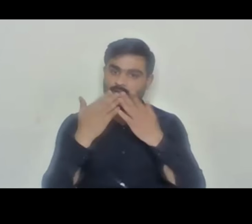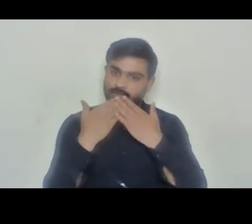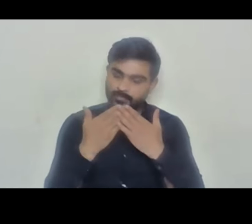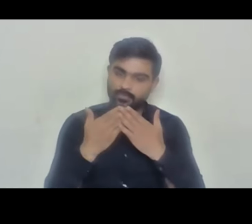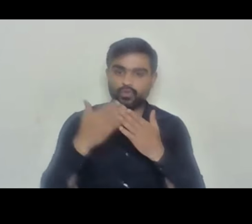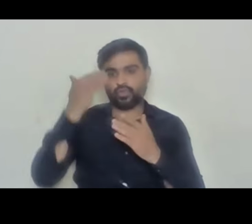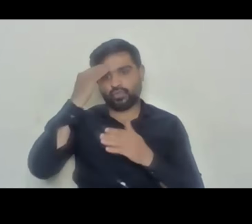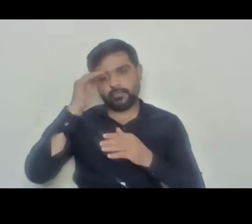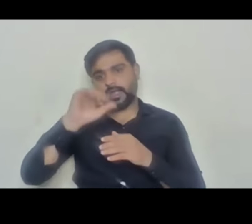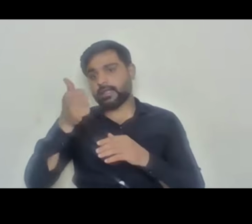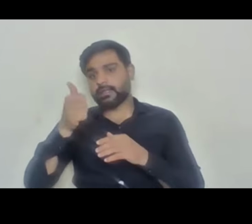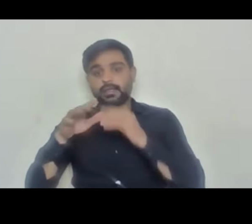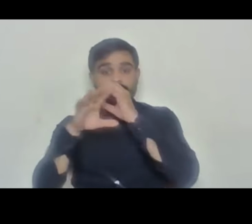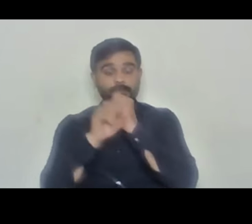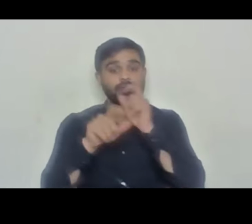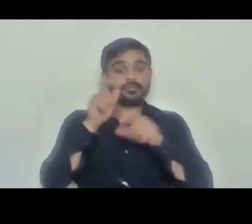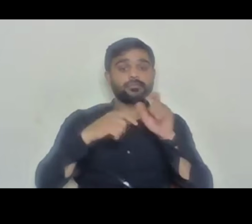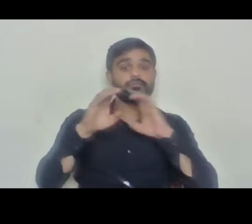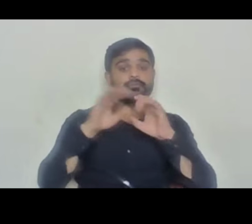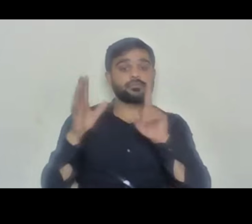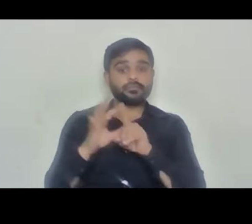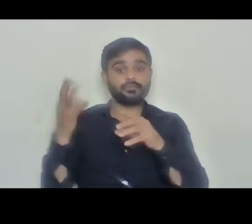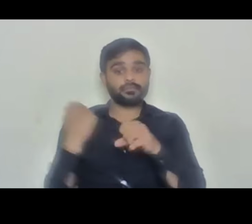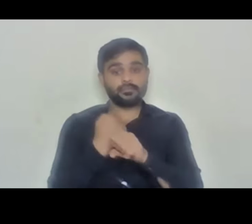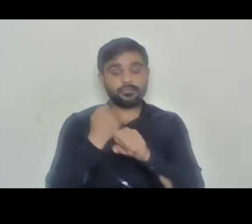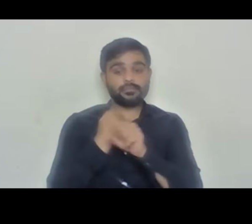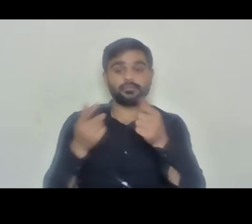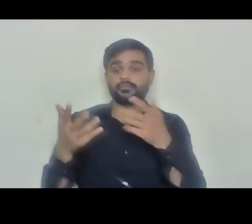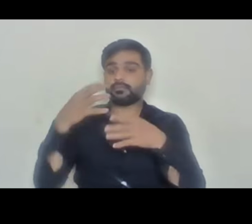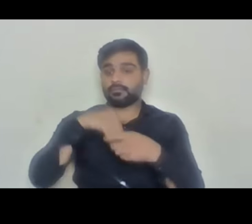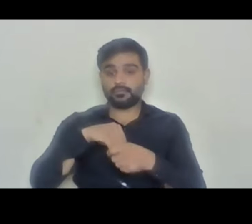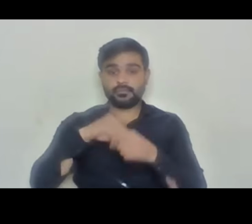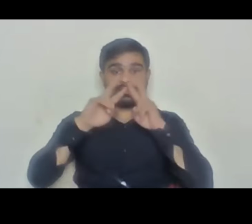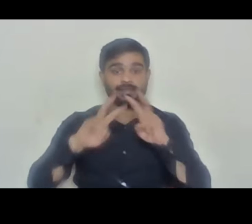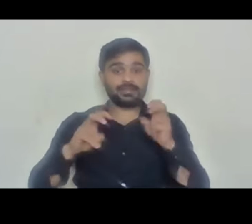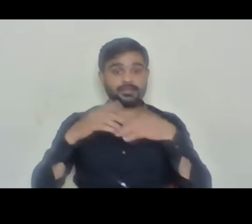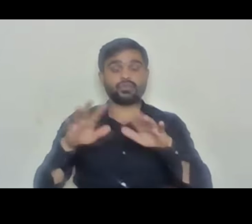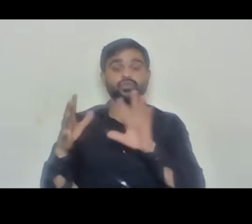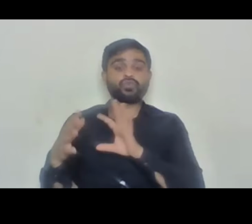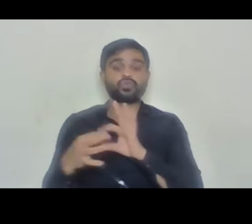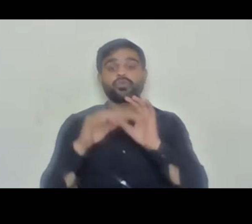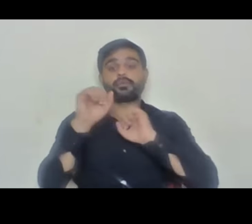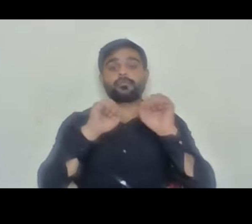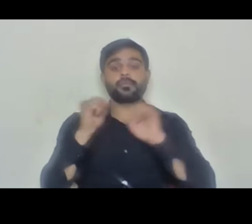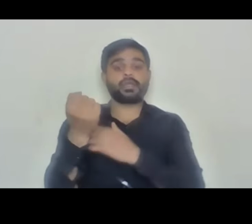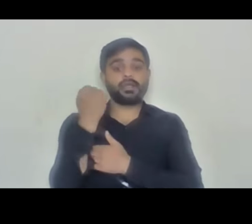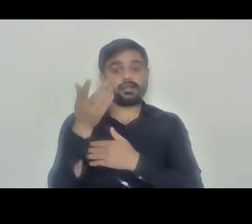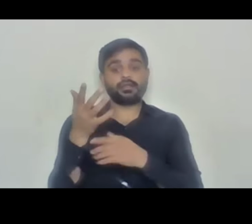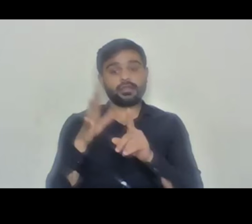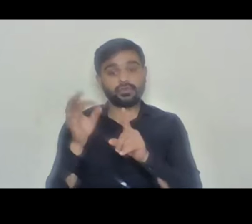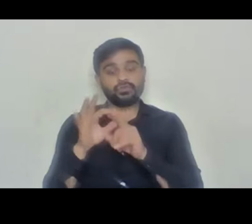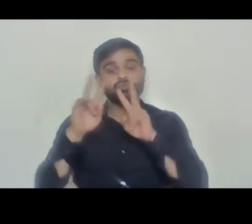no other conflict of interest. I just want to finish my PhD. I want to submit a thesis and prove to everybody that I can do